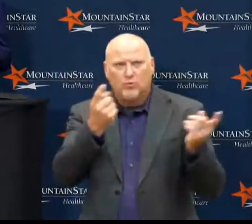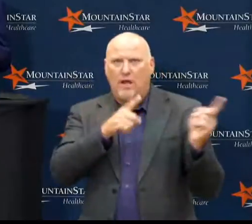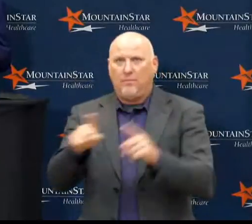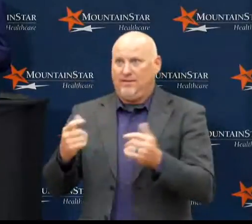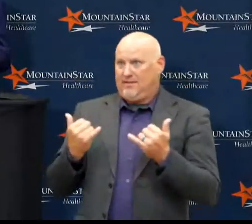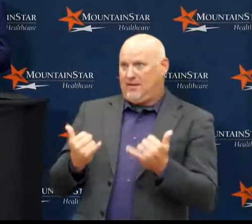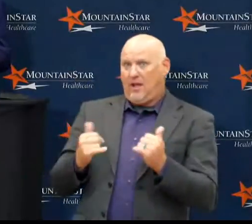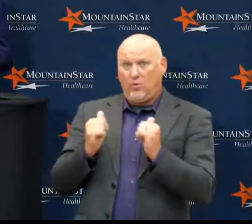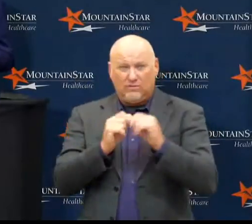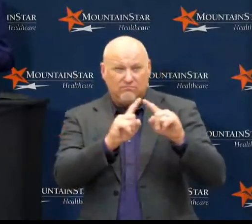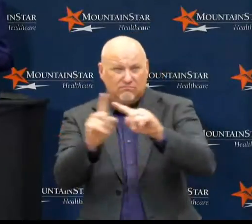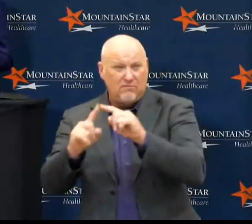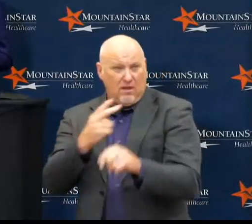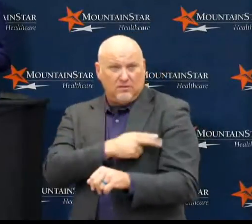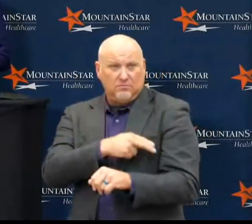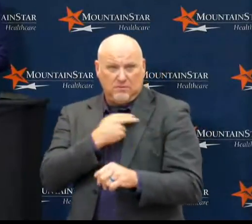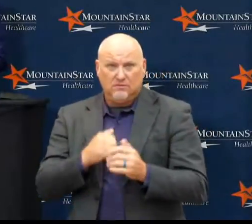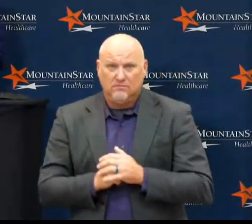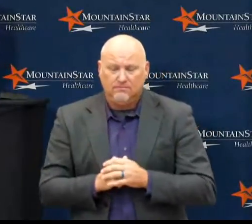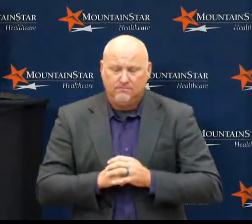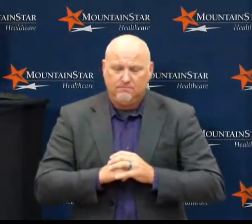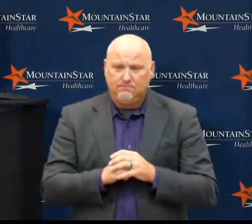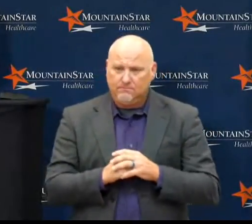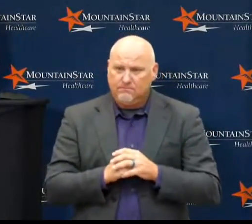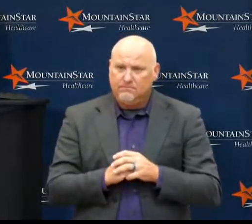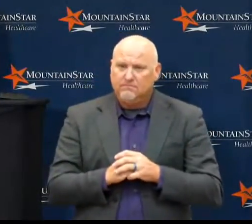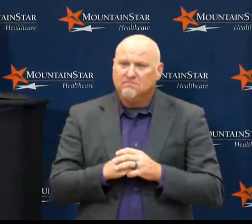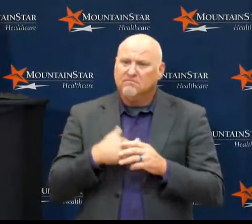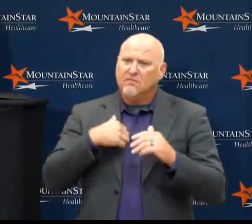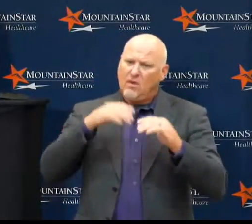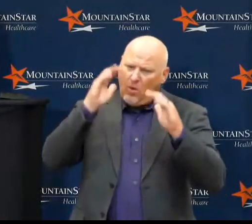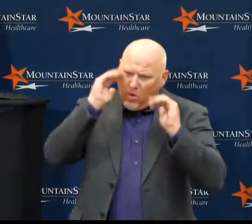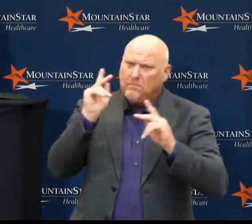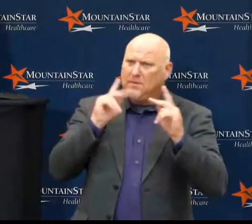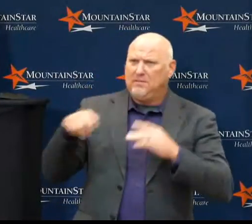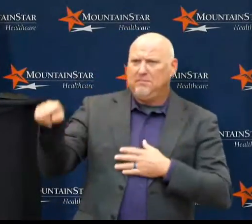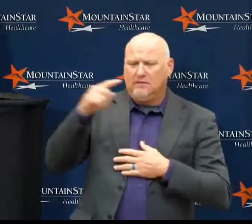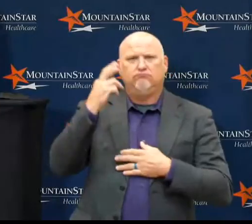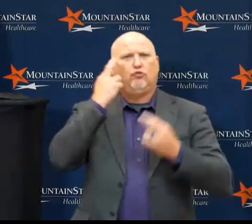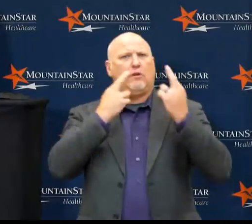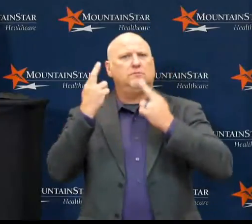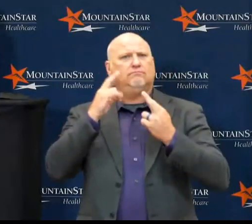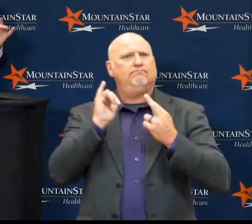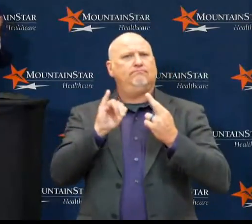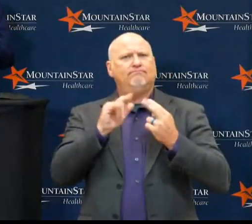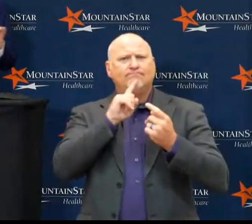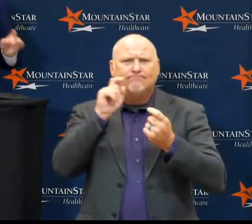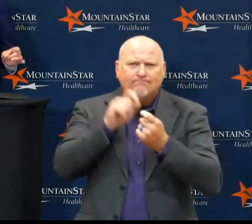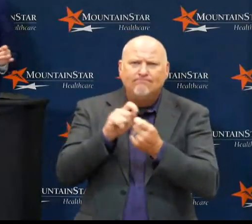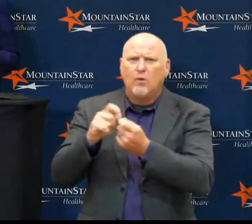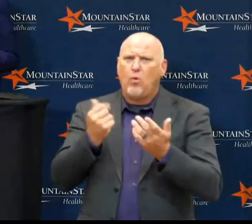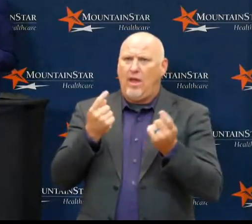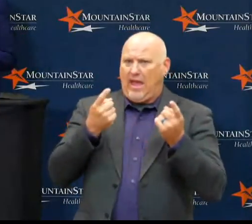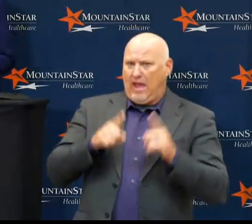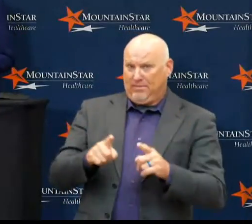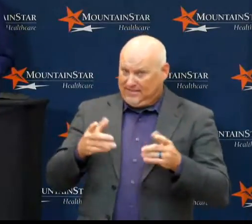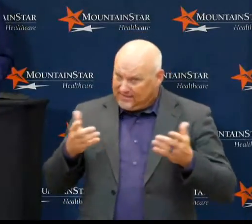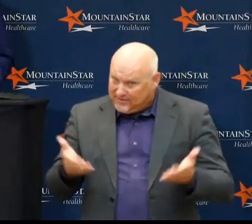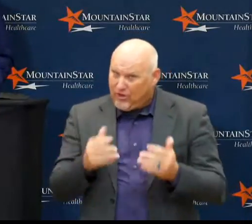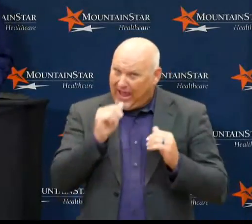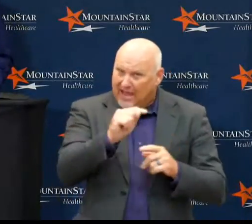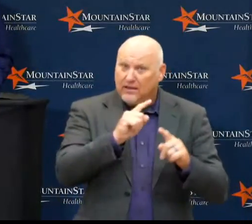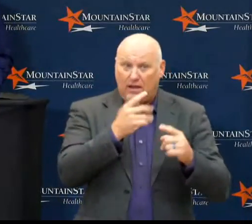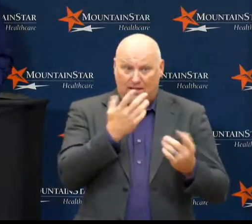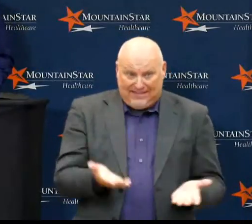people will understand what it is. And we'll talk more about that in just a second. We reported last month that our